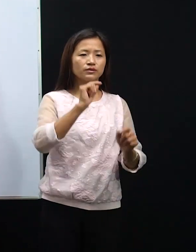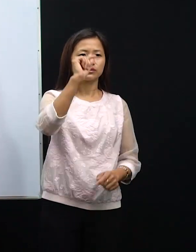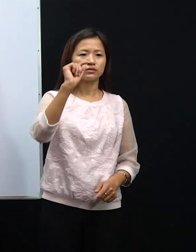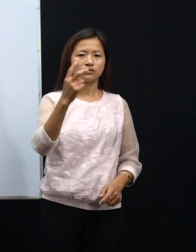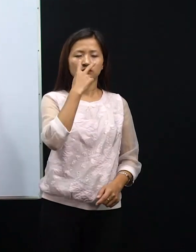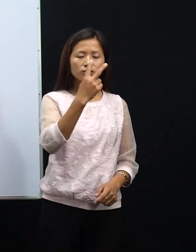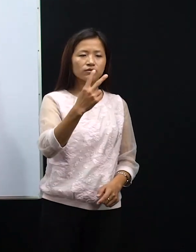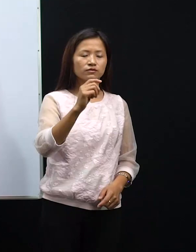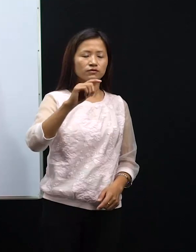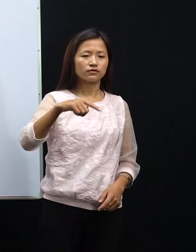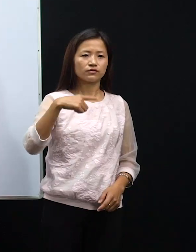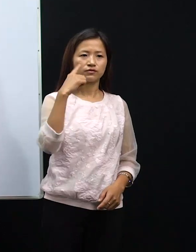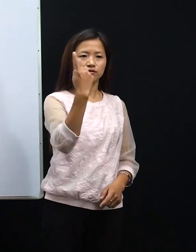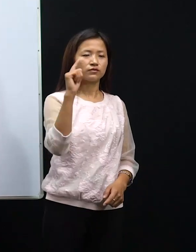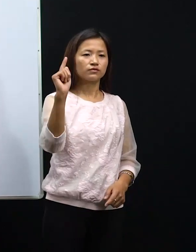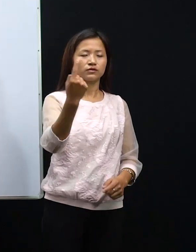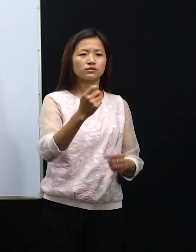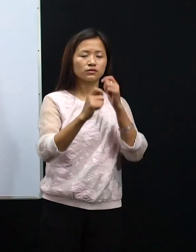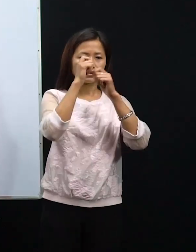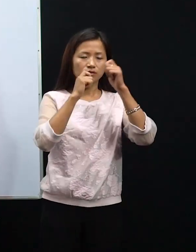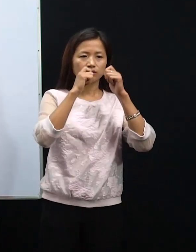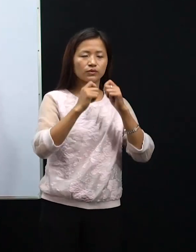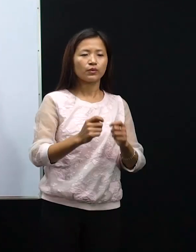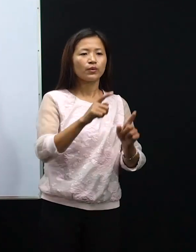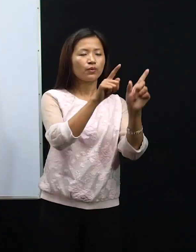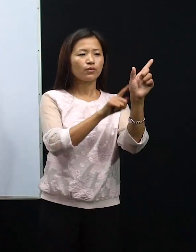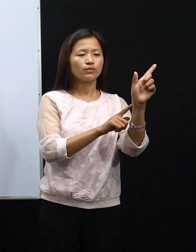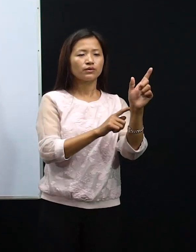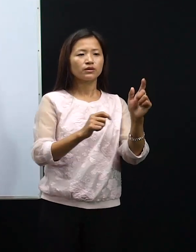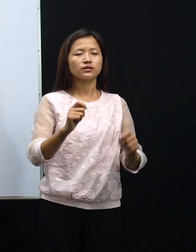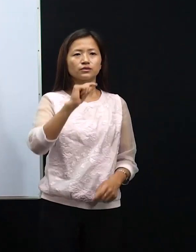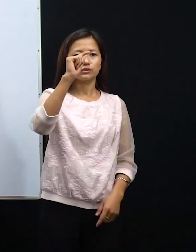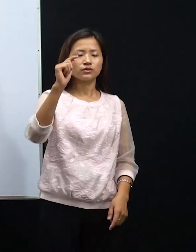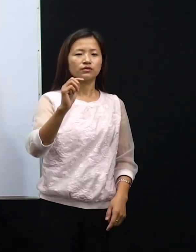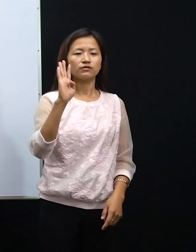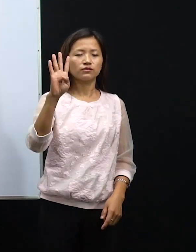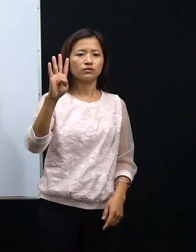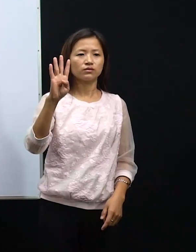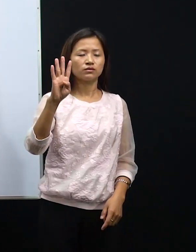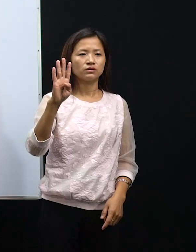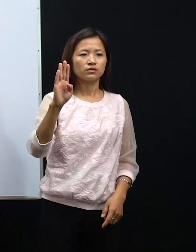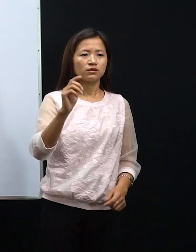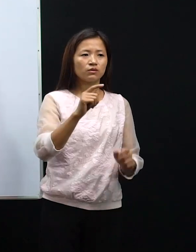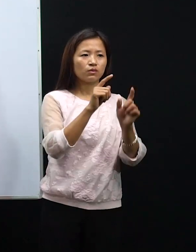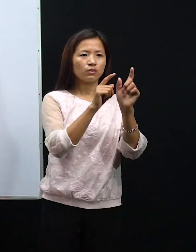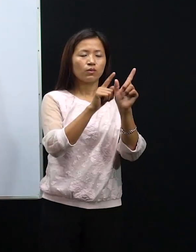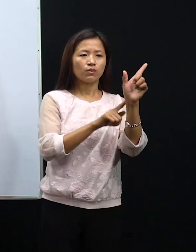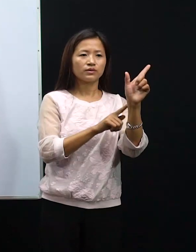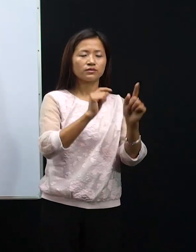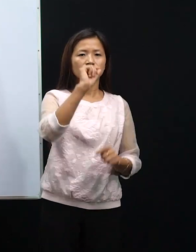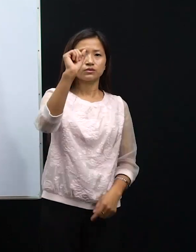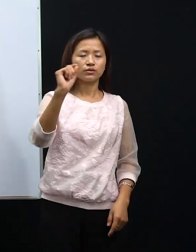first expression, you can see that the y squared is here, so you will write 4y squared along with the